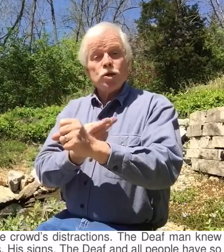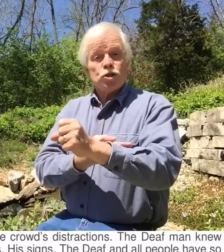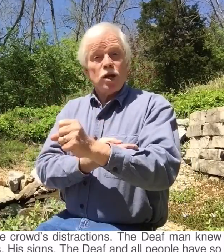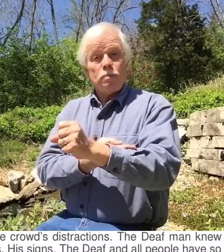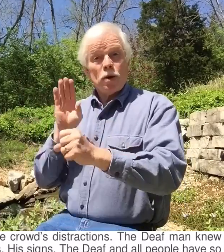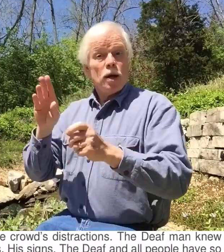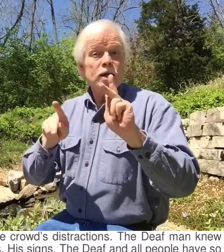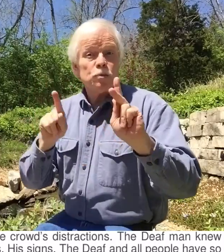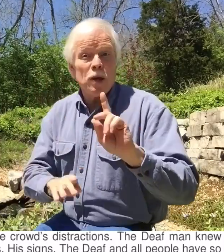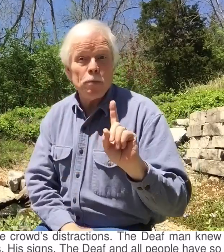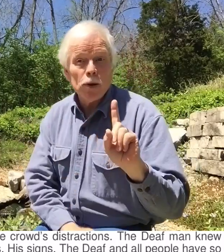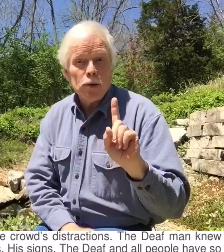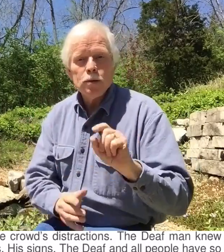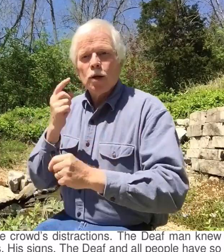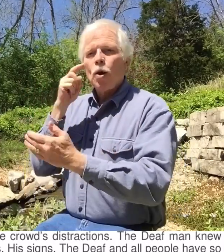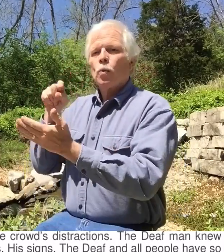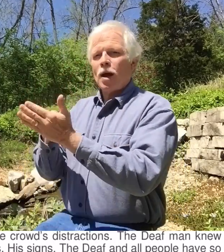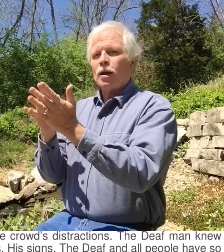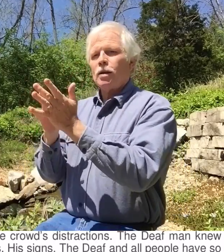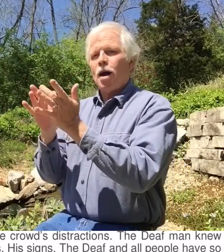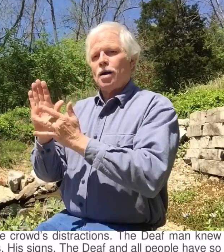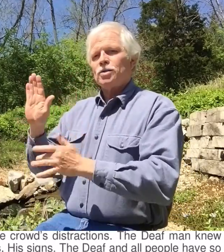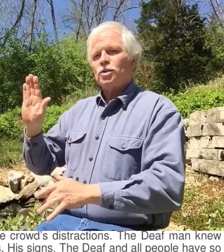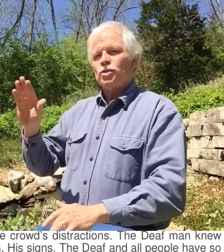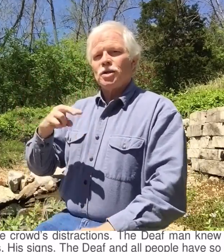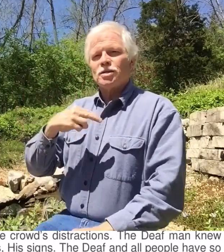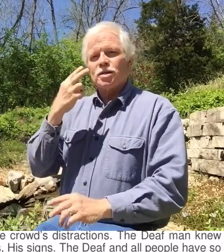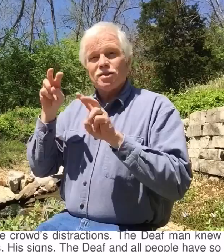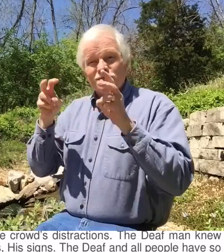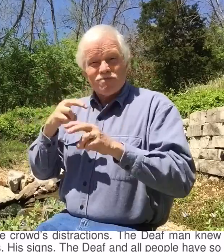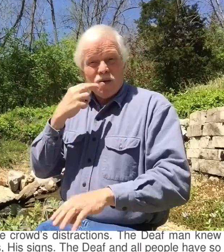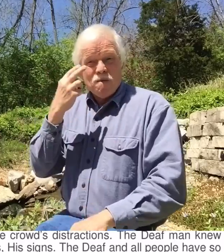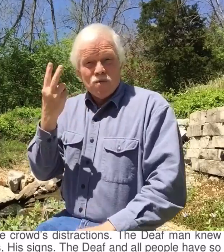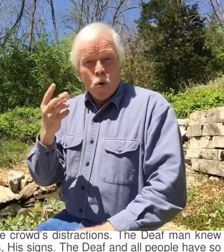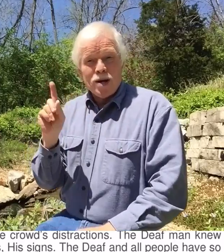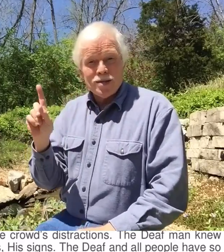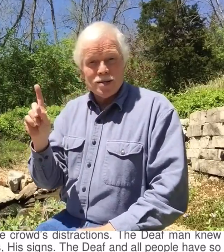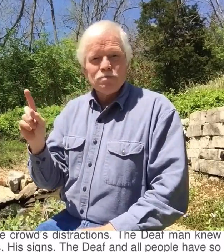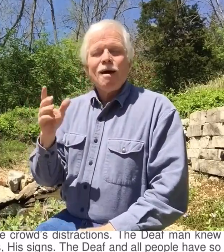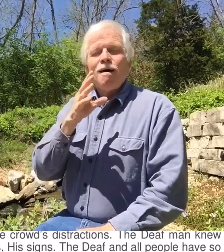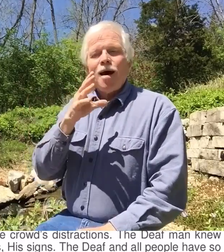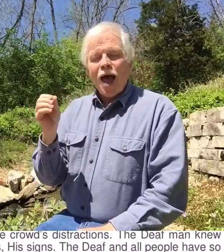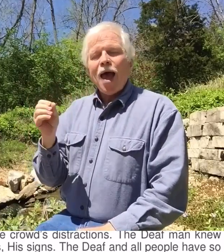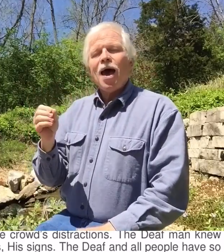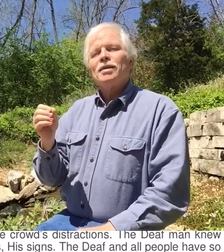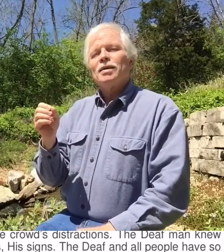sheep his people recognize Jesus voice and